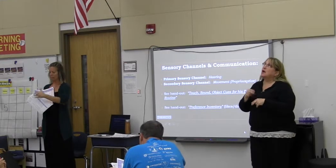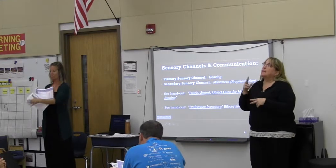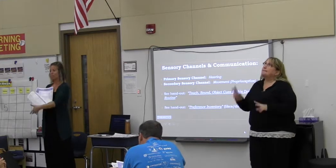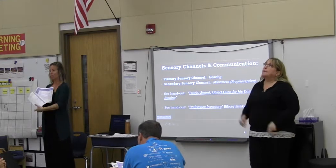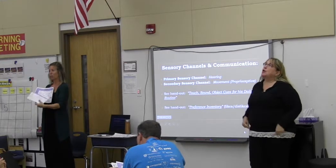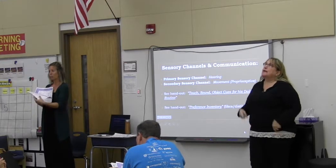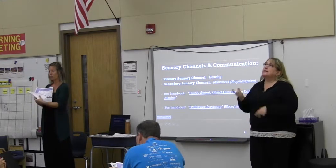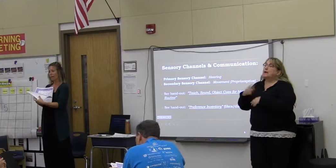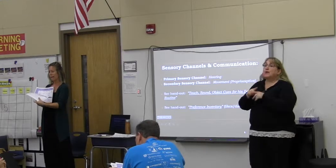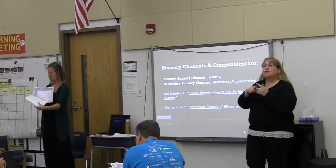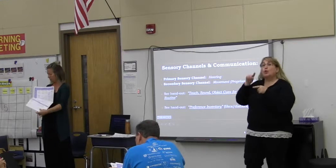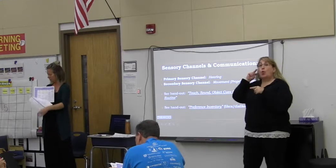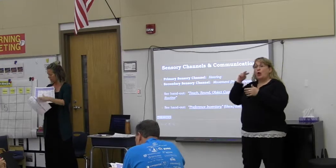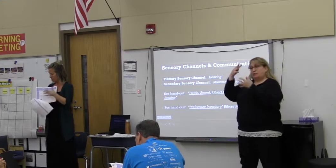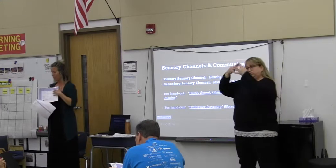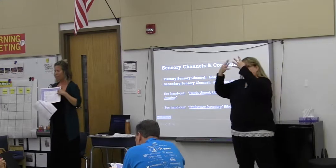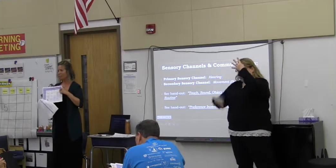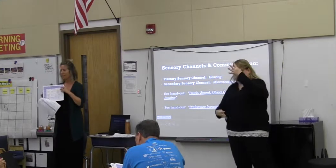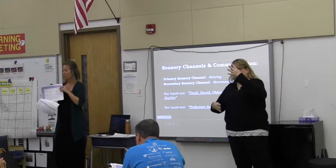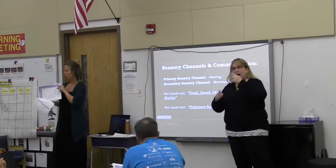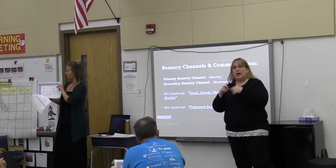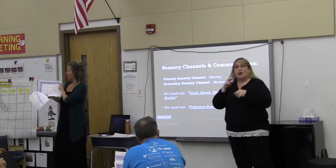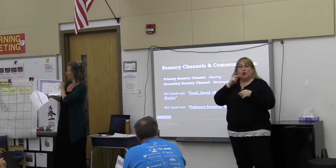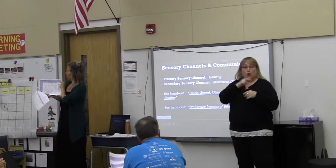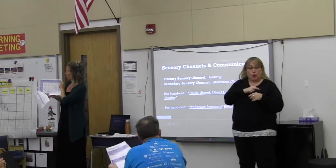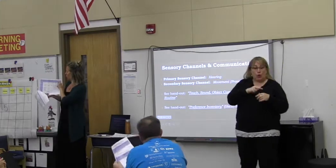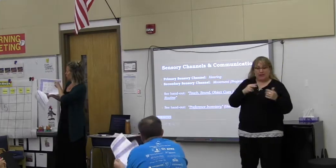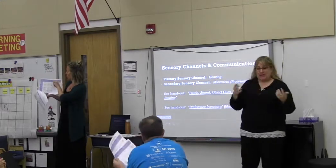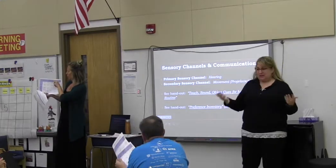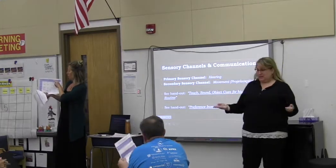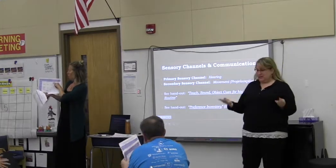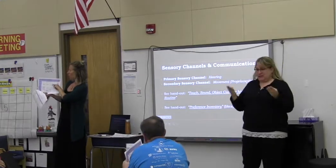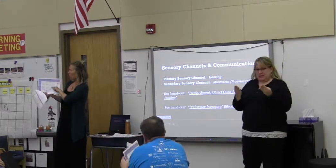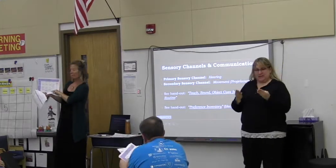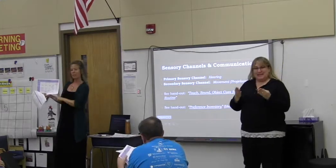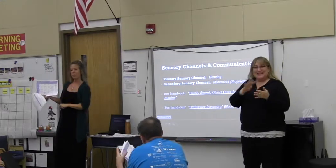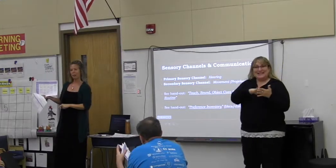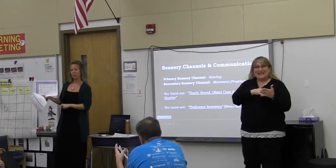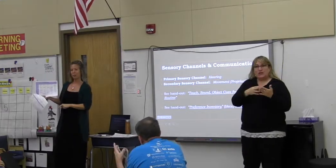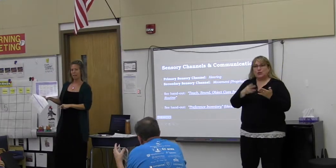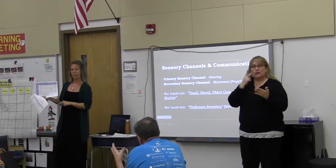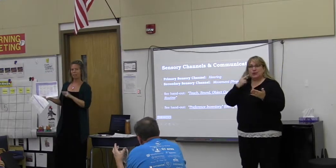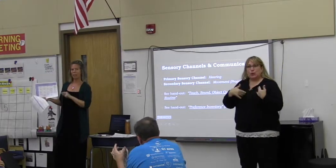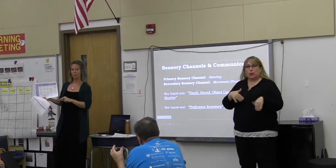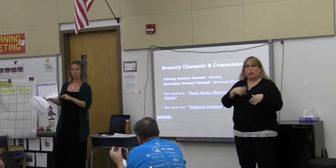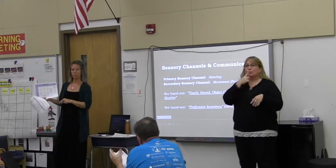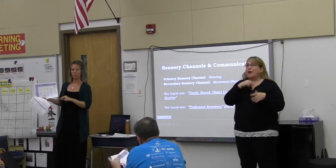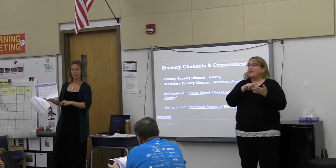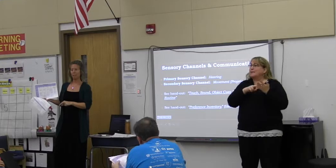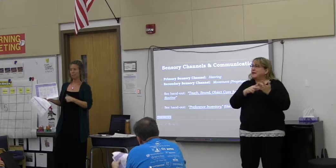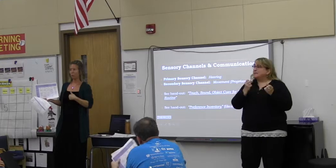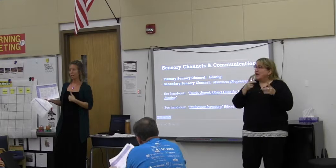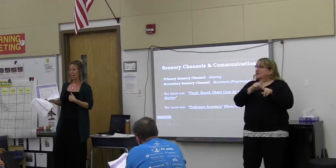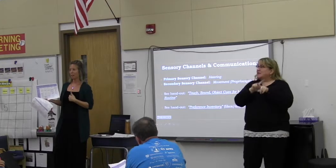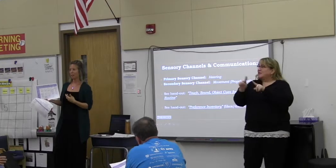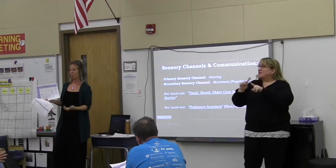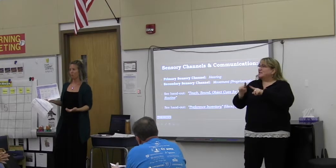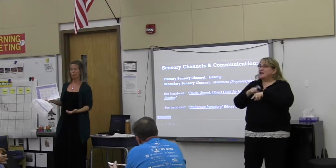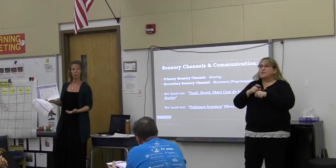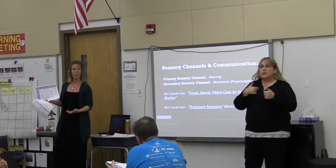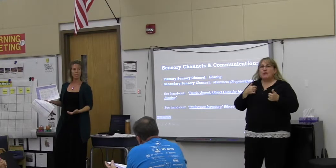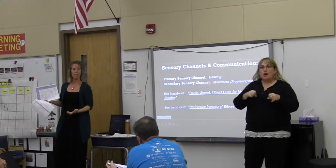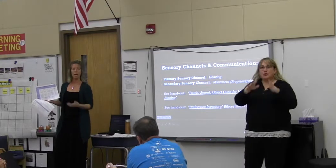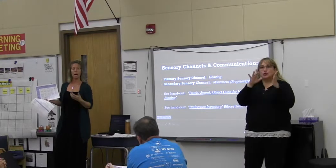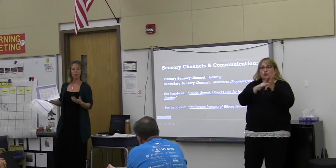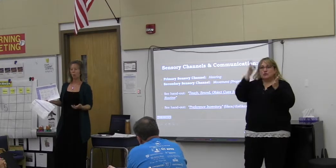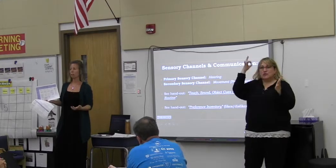look at the list of cues that we have, and then you look at his schedule, you'll be able to see all these areas in red are times during the day that we have to